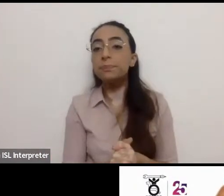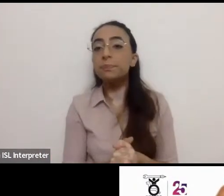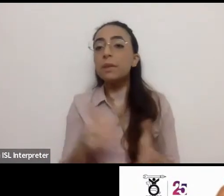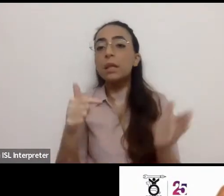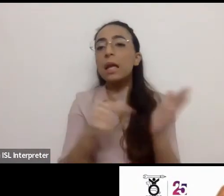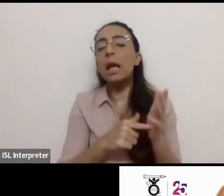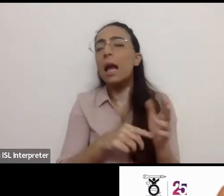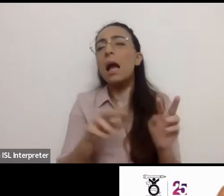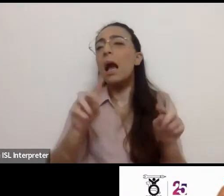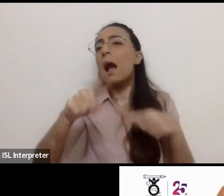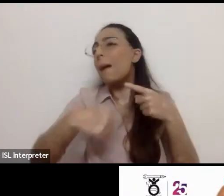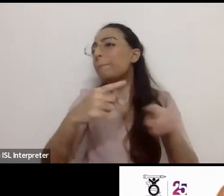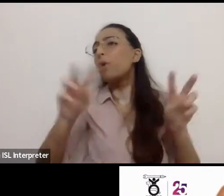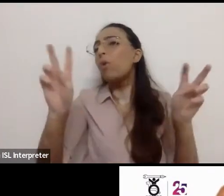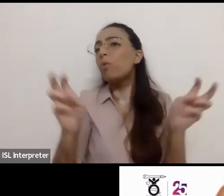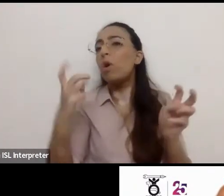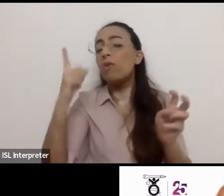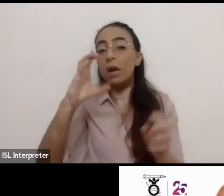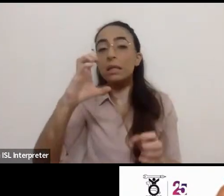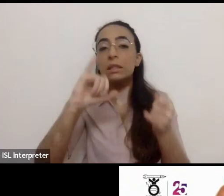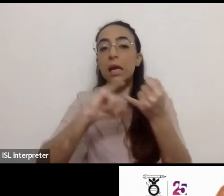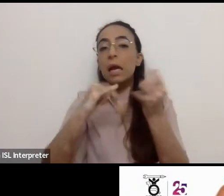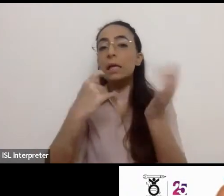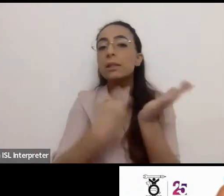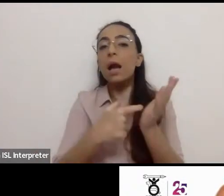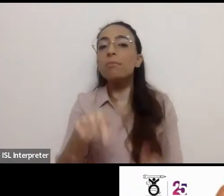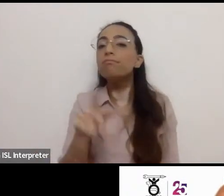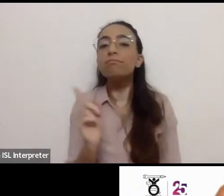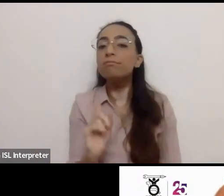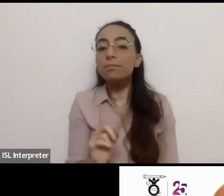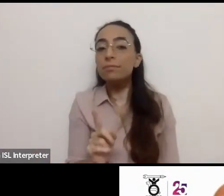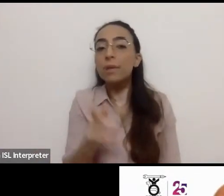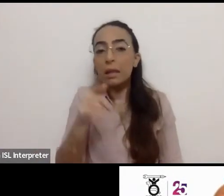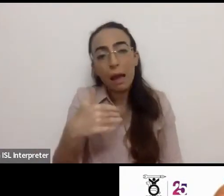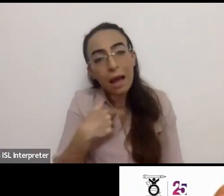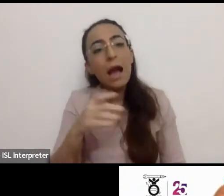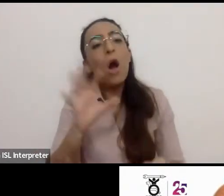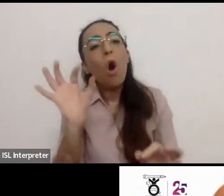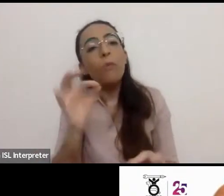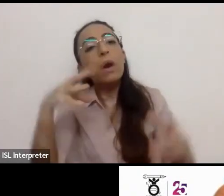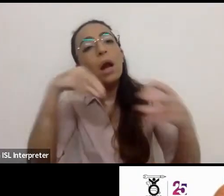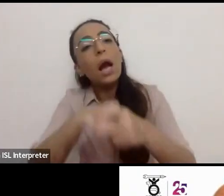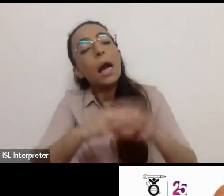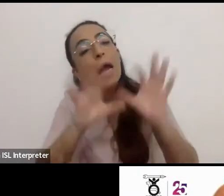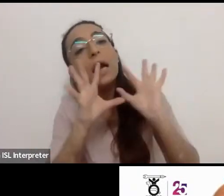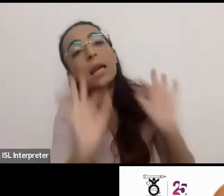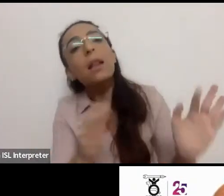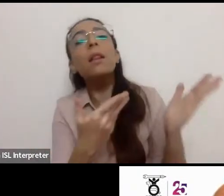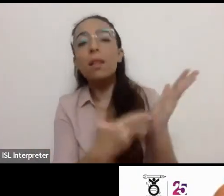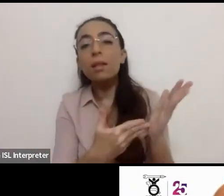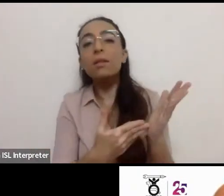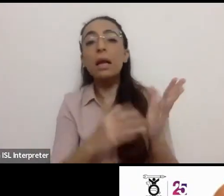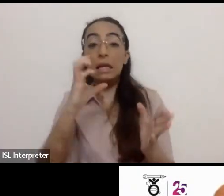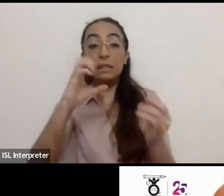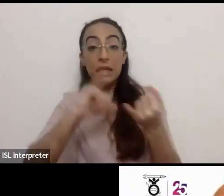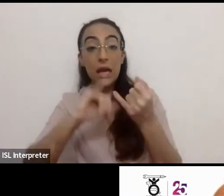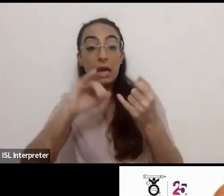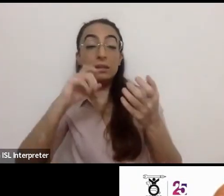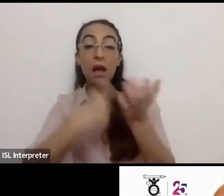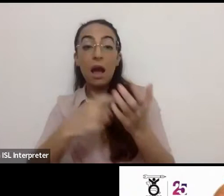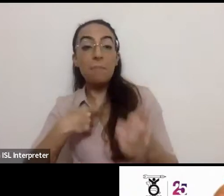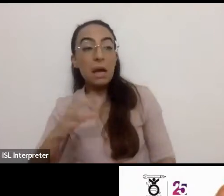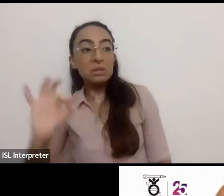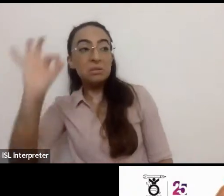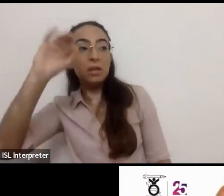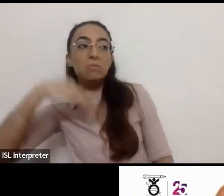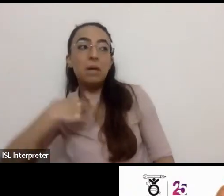not, a CSR initiative within Wipro. This is a mainstream initiative of driving inclusiveness because there's talent and we need talent as